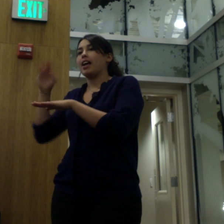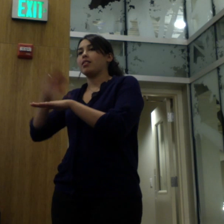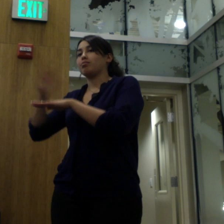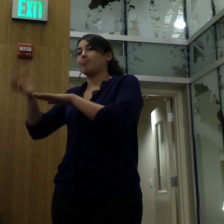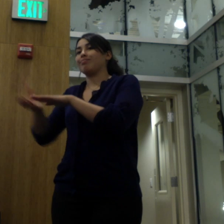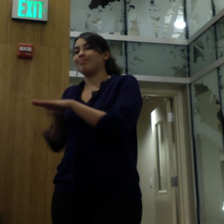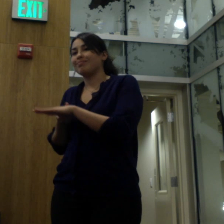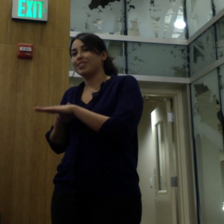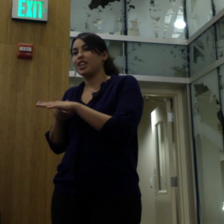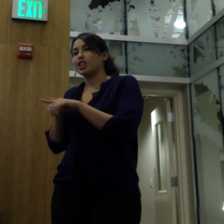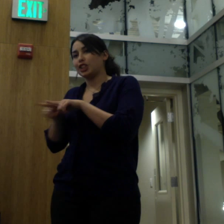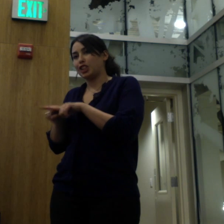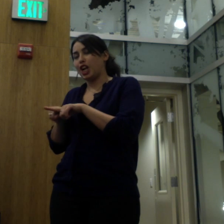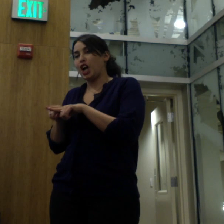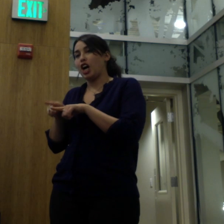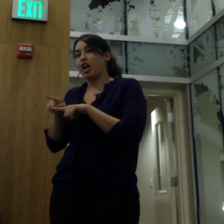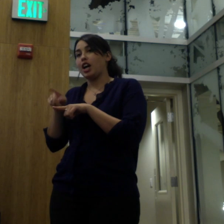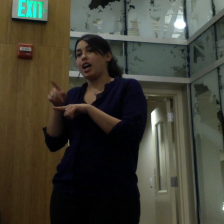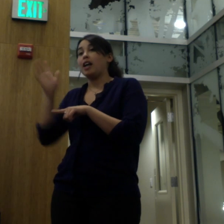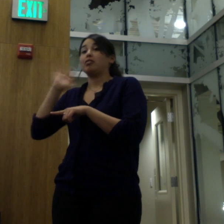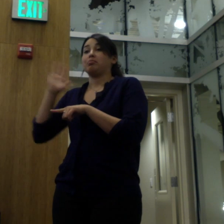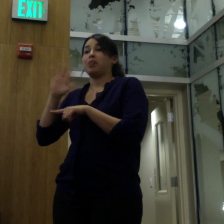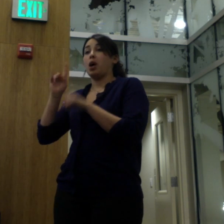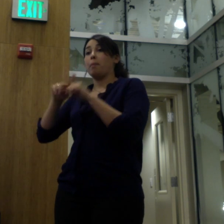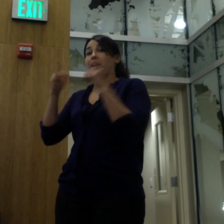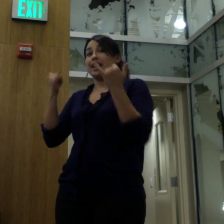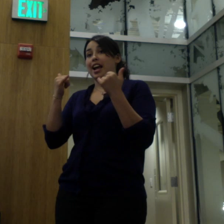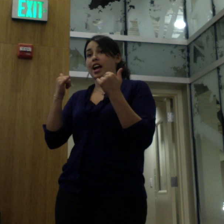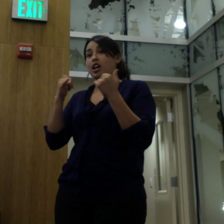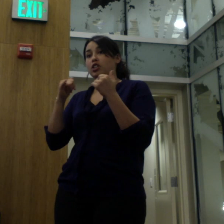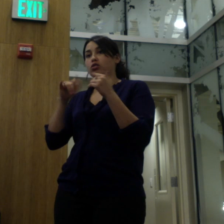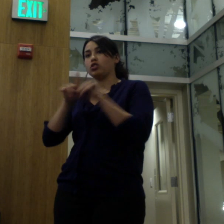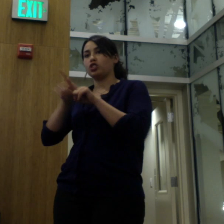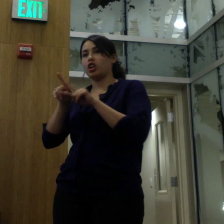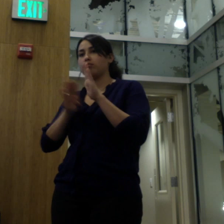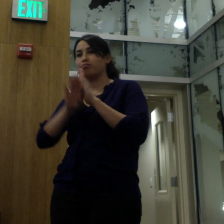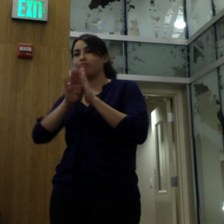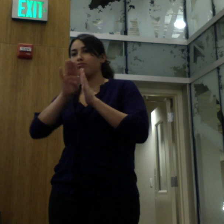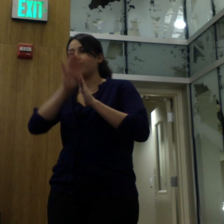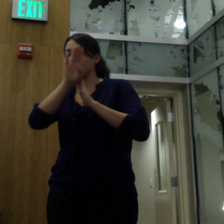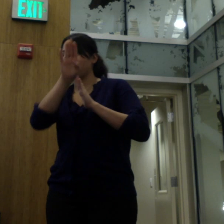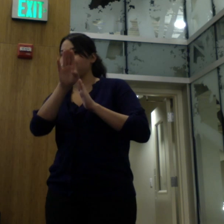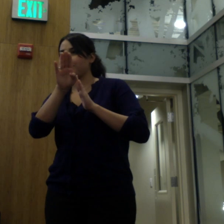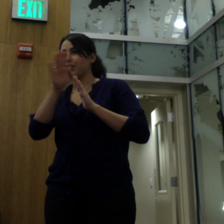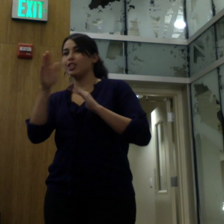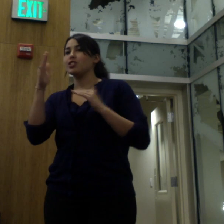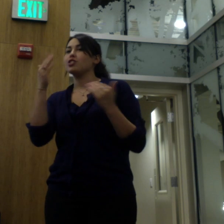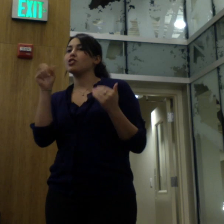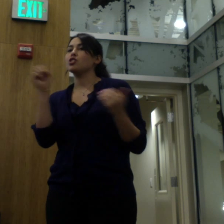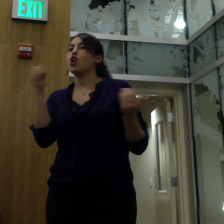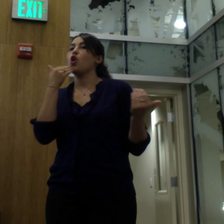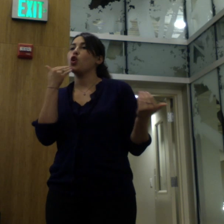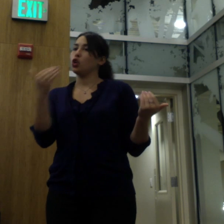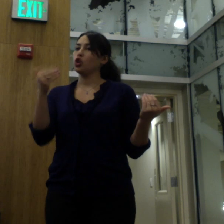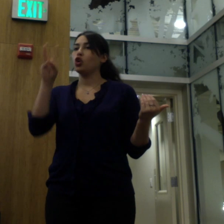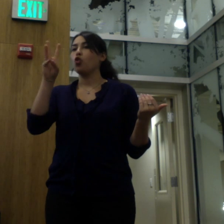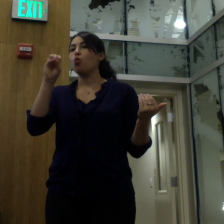wool sock. But since socks have gotten so much more sophisticated nowadays, a good pair of smart wool socks is about all you